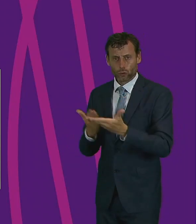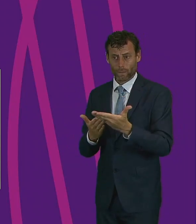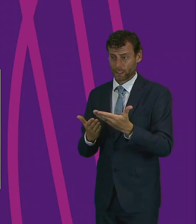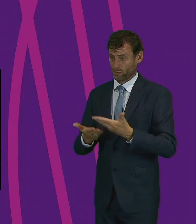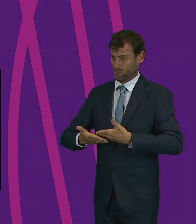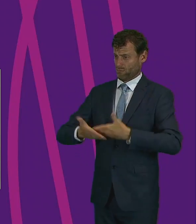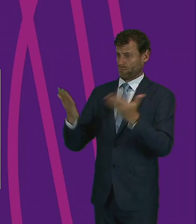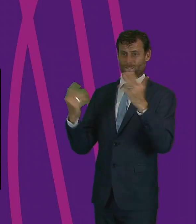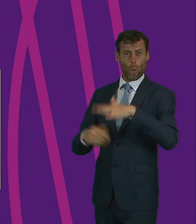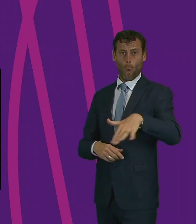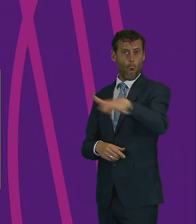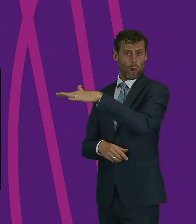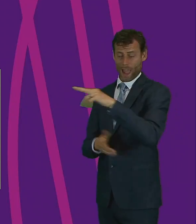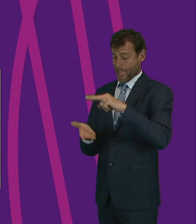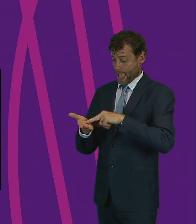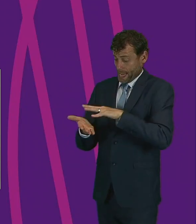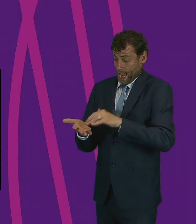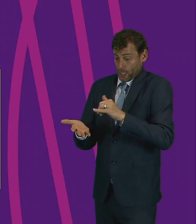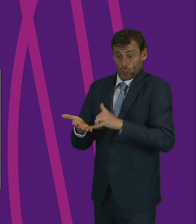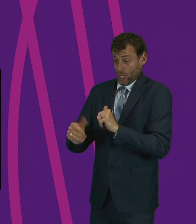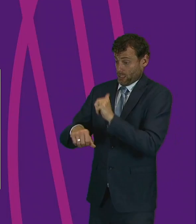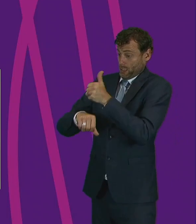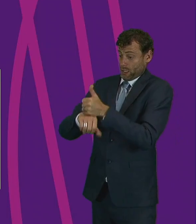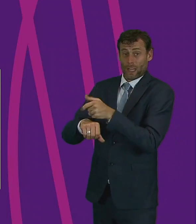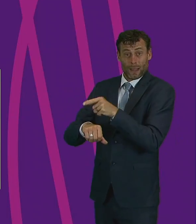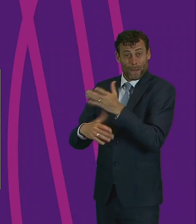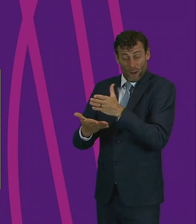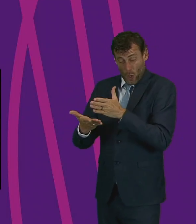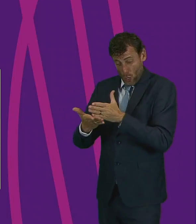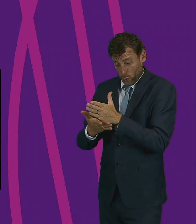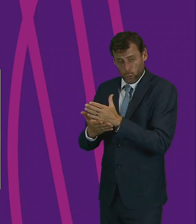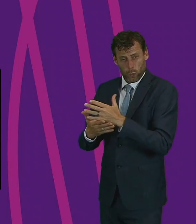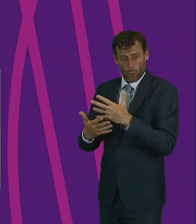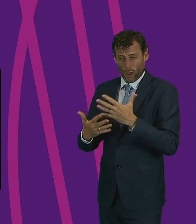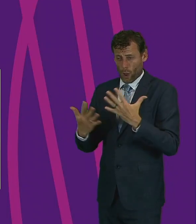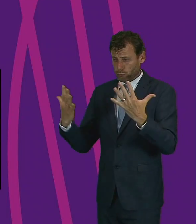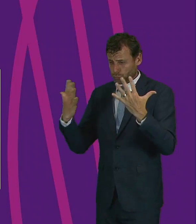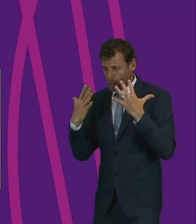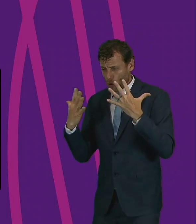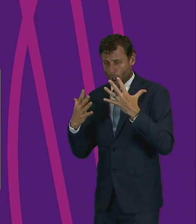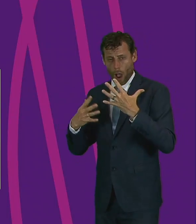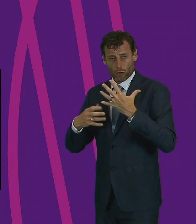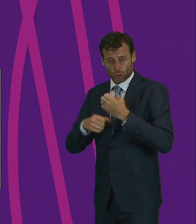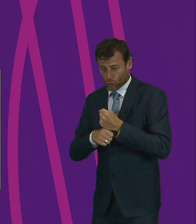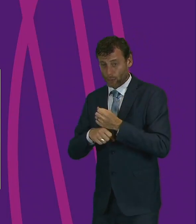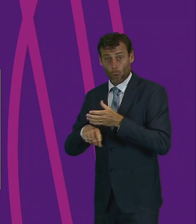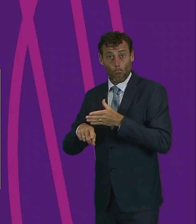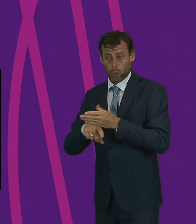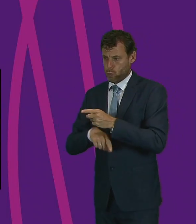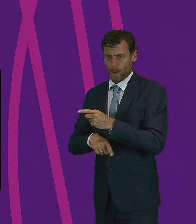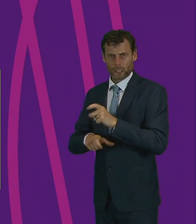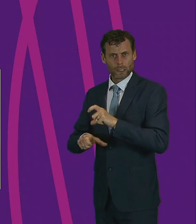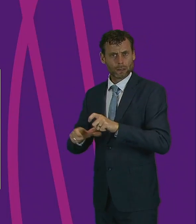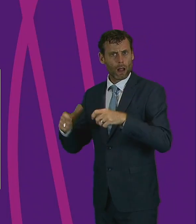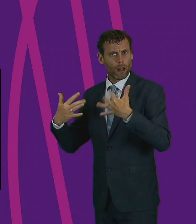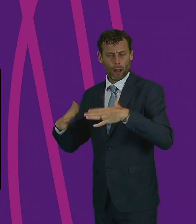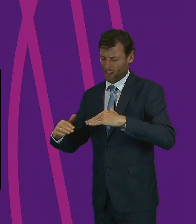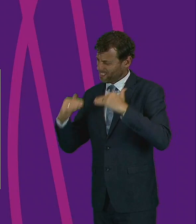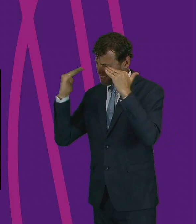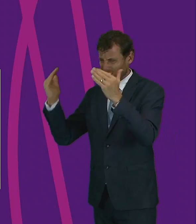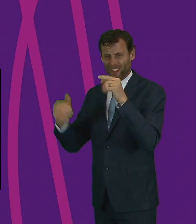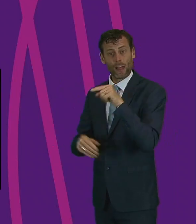NHS has held up under unbelievable strain and performed absolutely brilliantly. They will continue to do so, but